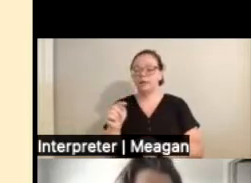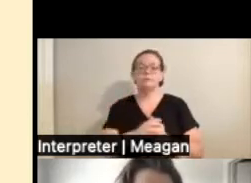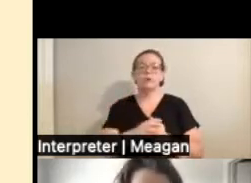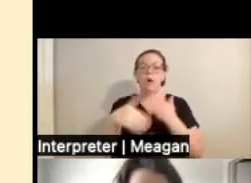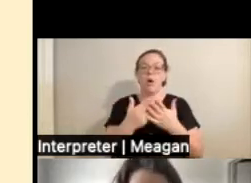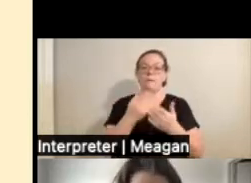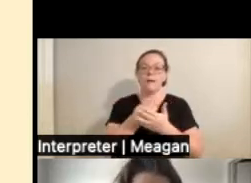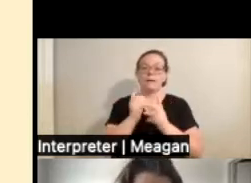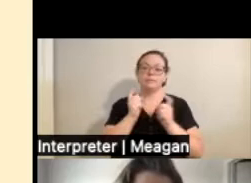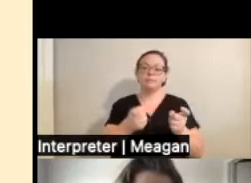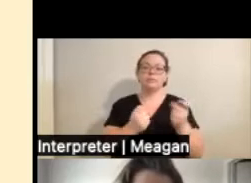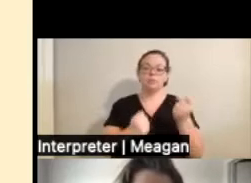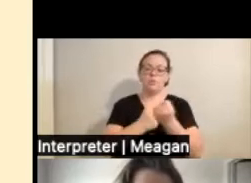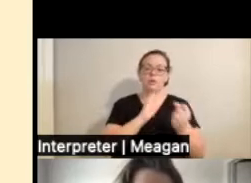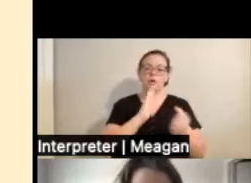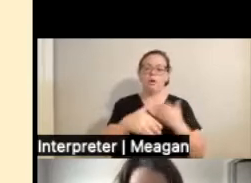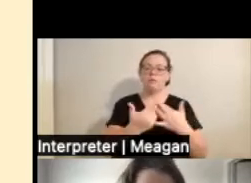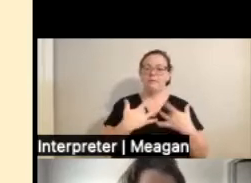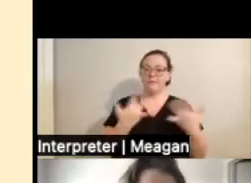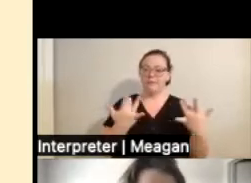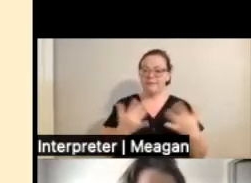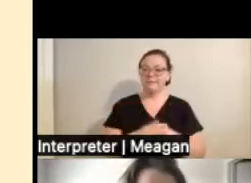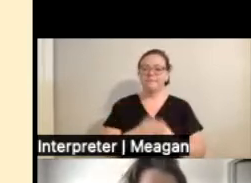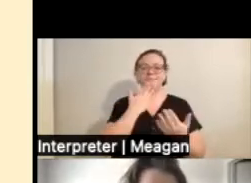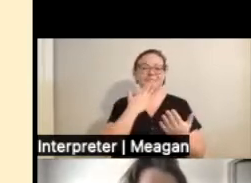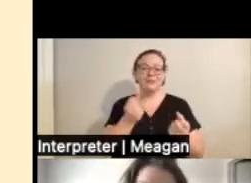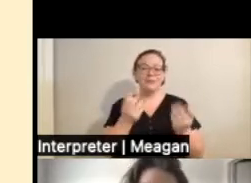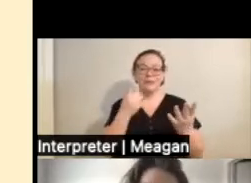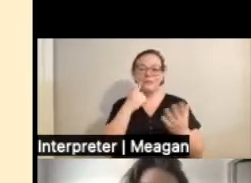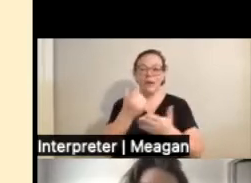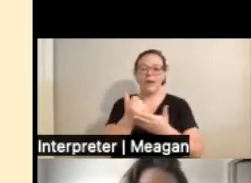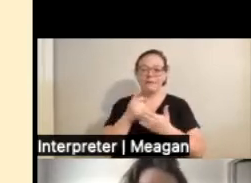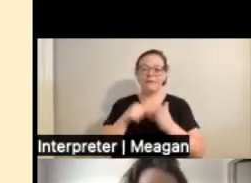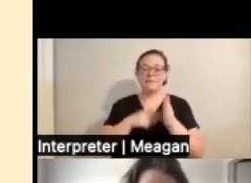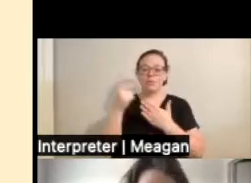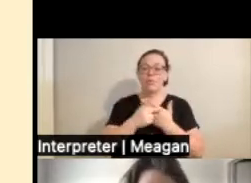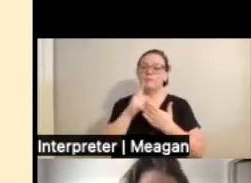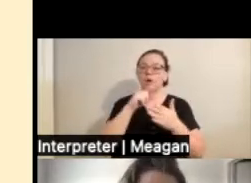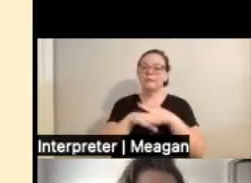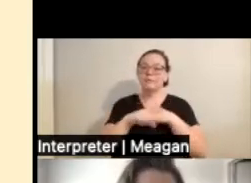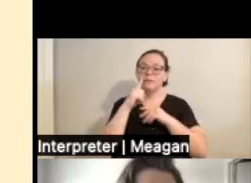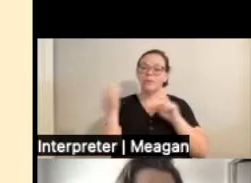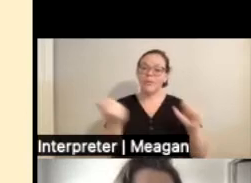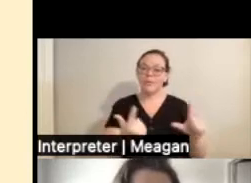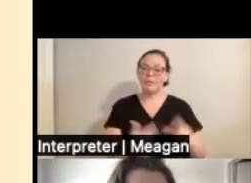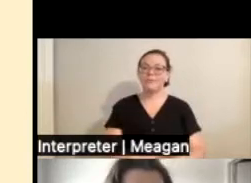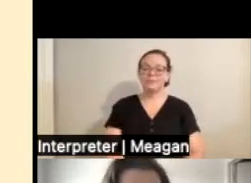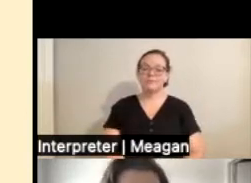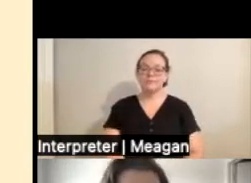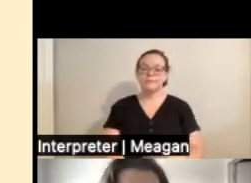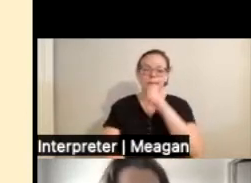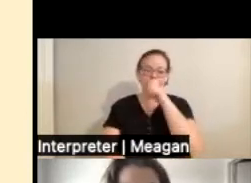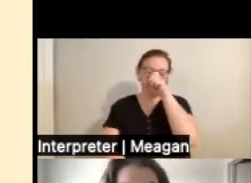directly towards supporting these events. And thank you so much for helping to ensure that these programs are accessible to everybody. And